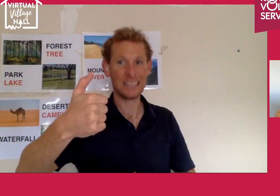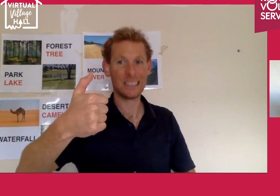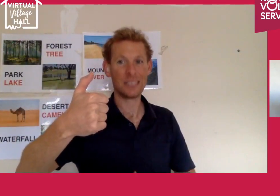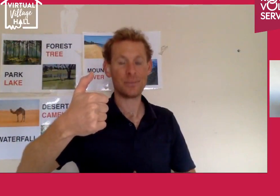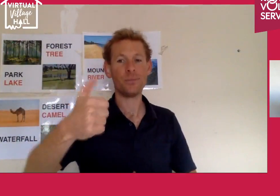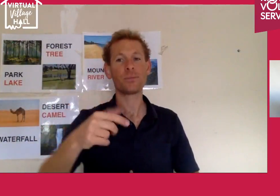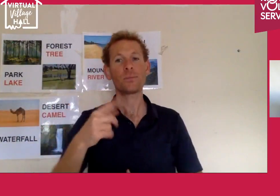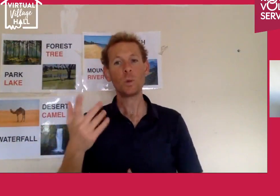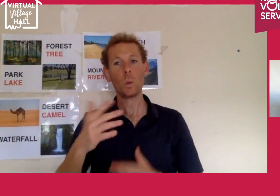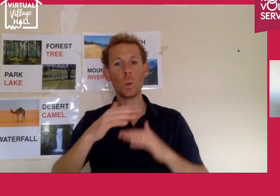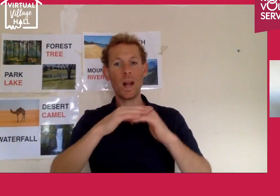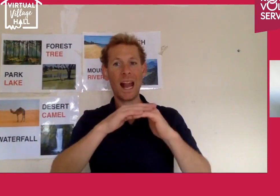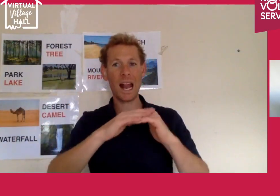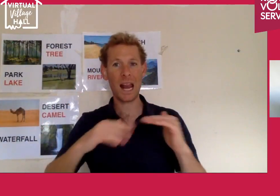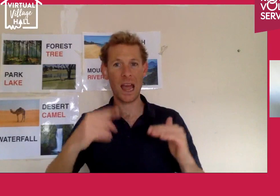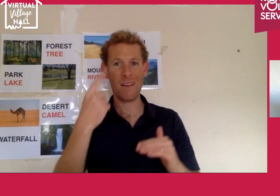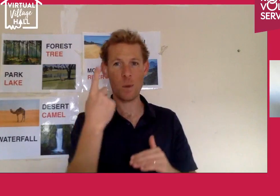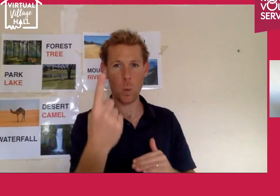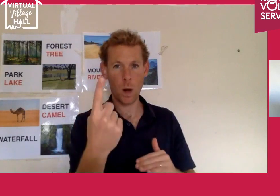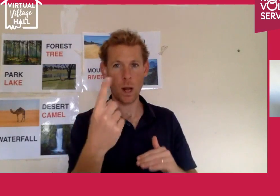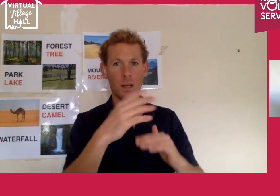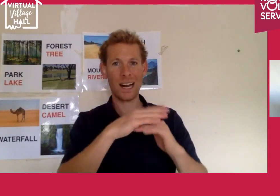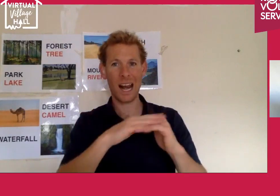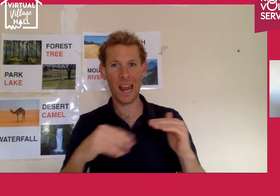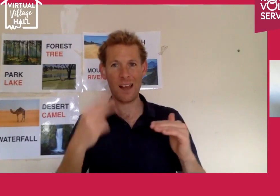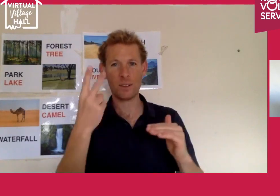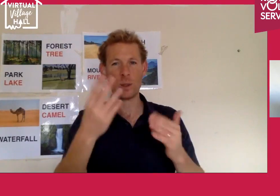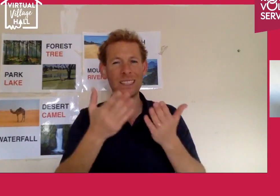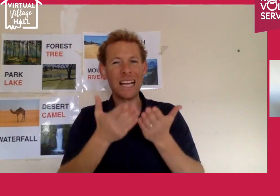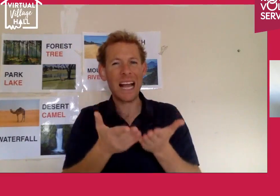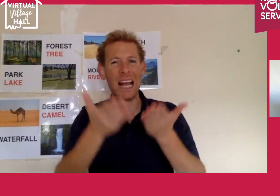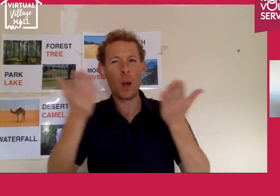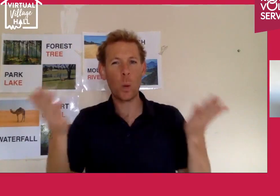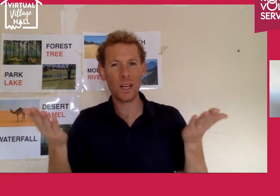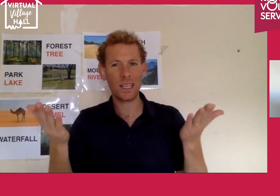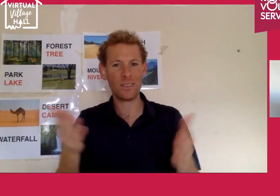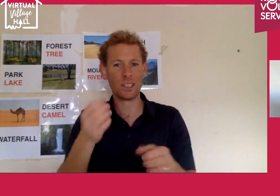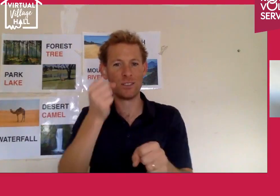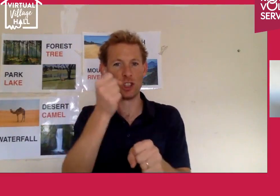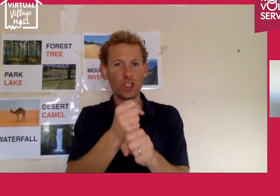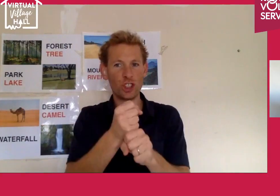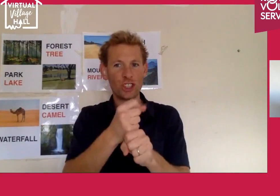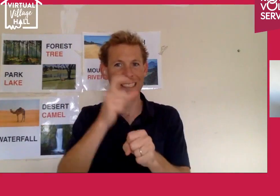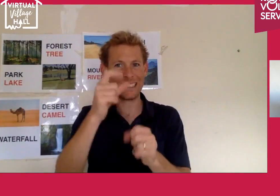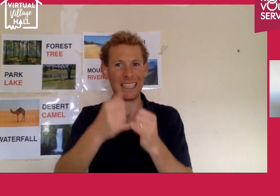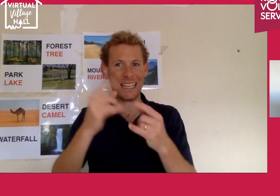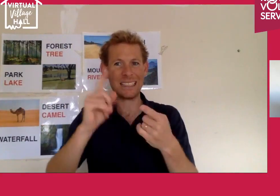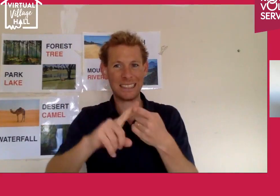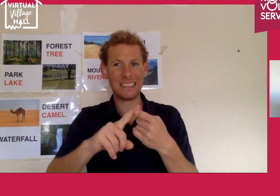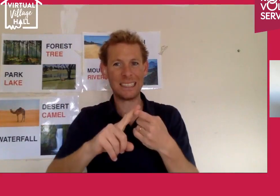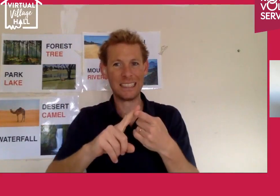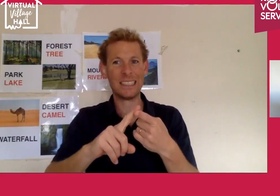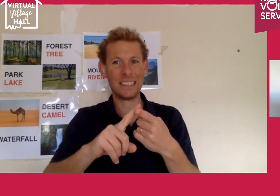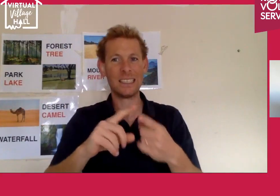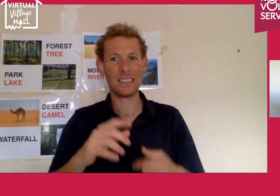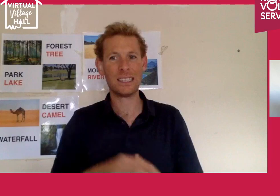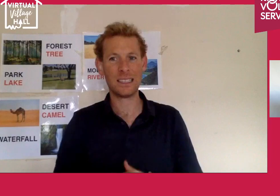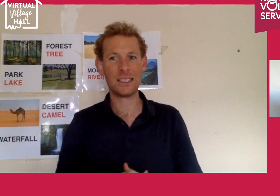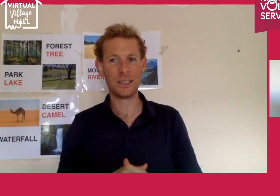6. And then once you do level 1, level 2. So there are